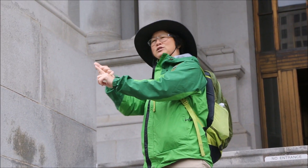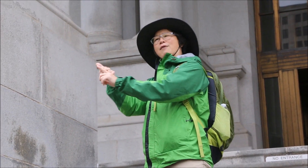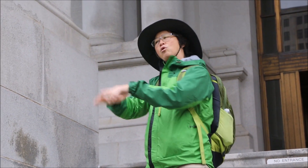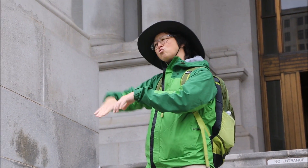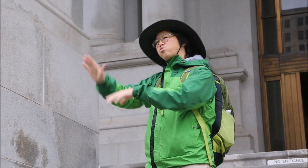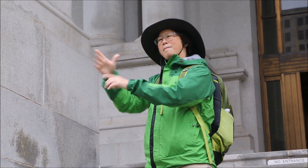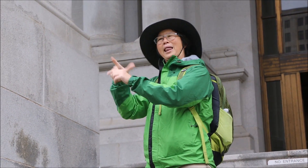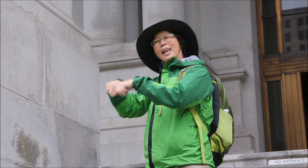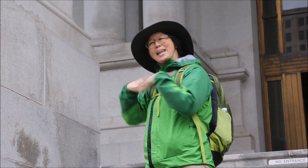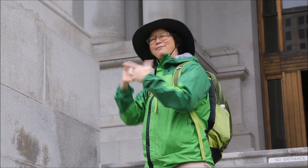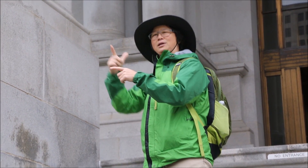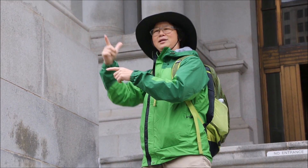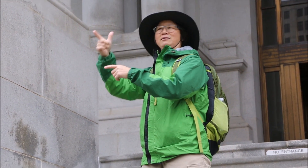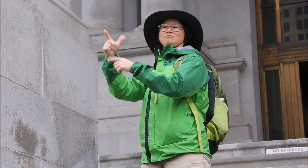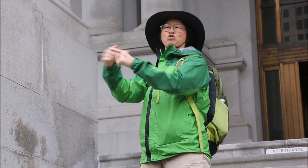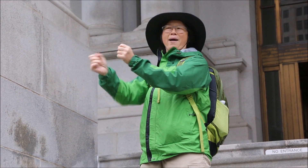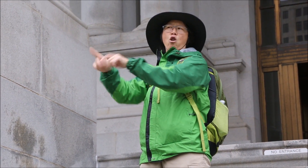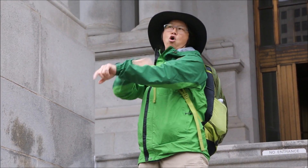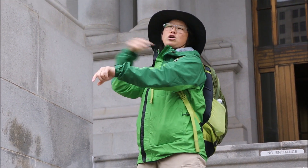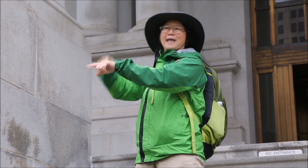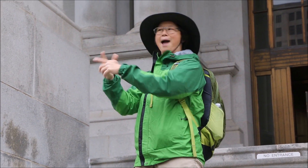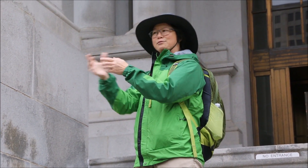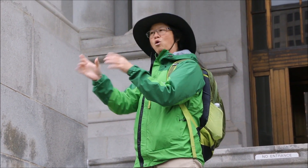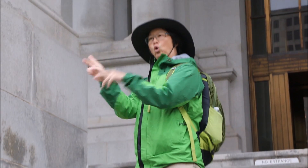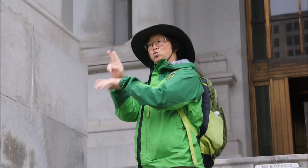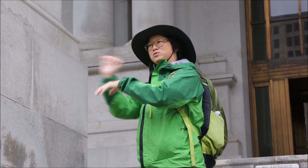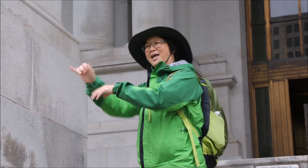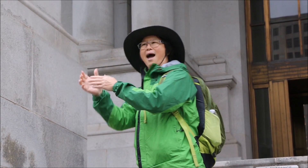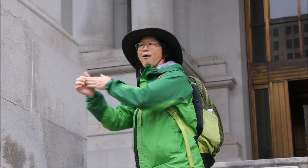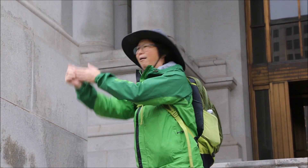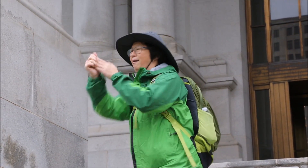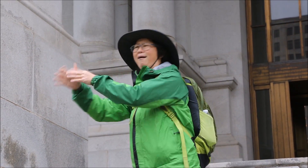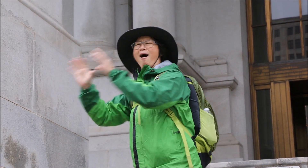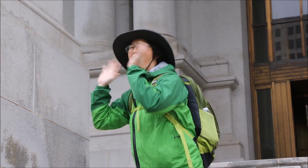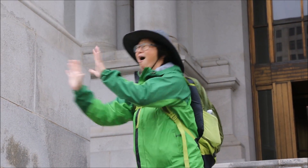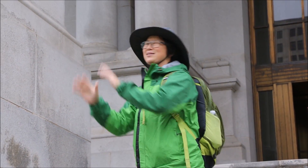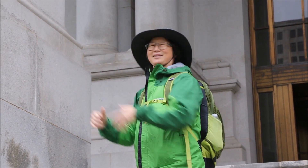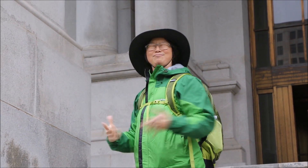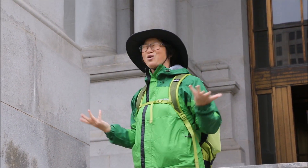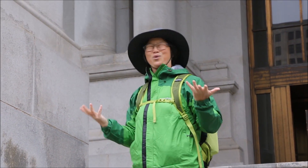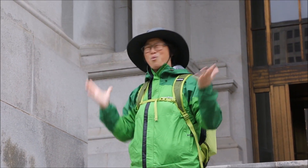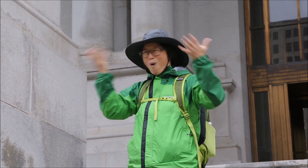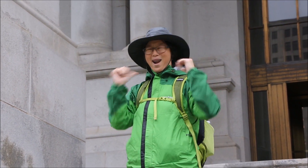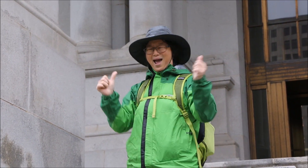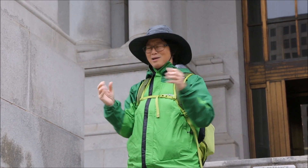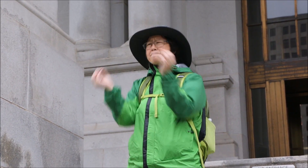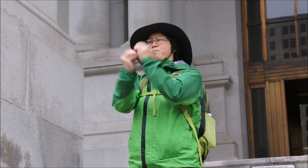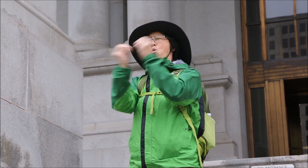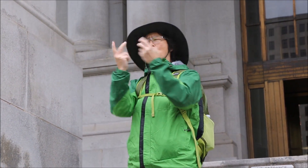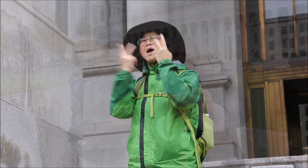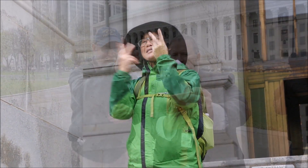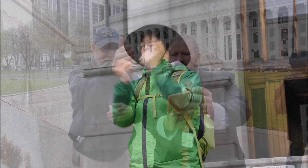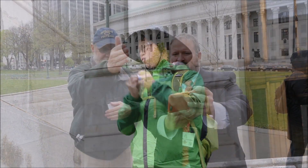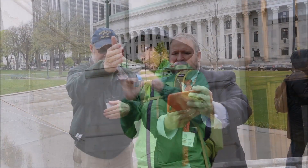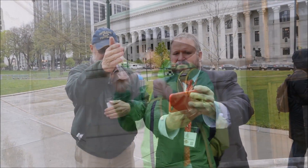He asks if you don't mind to provide interpreters for the trip, for the deaf people to know what's going on for the tour guides. And I'm